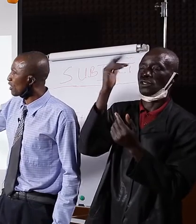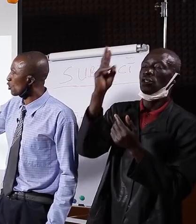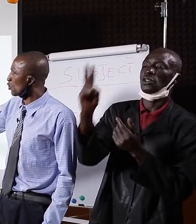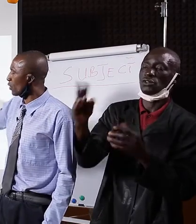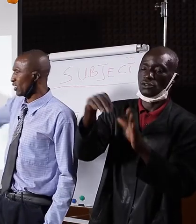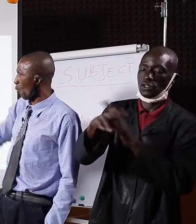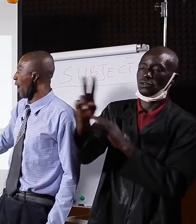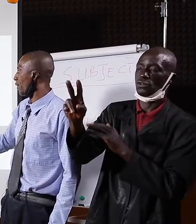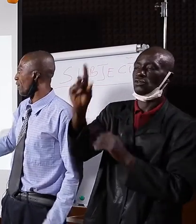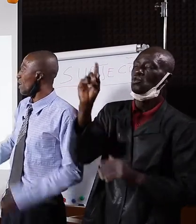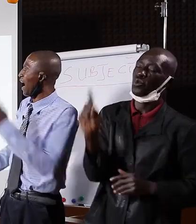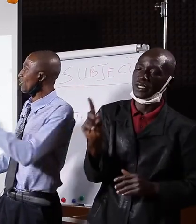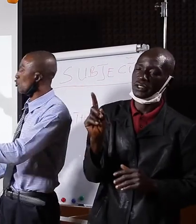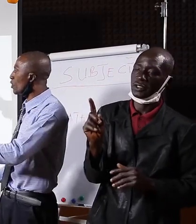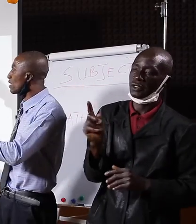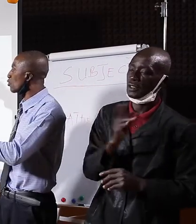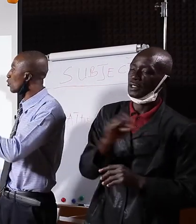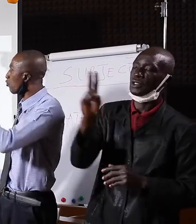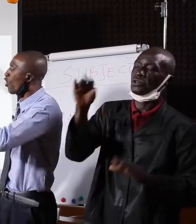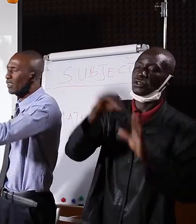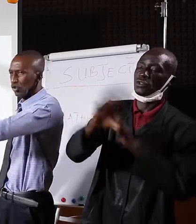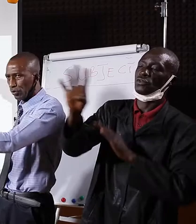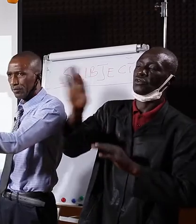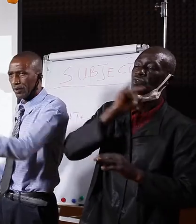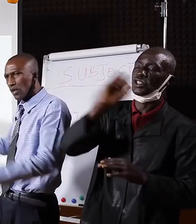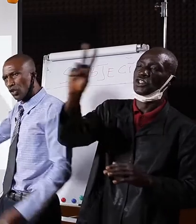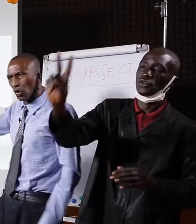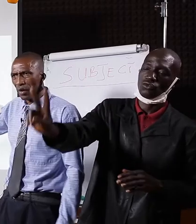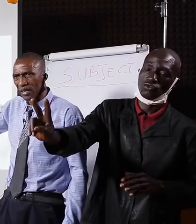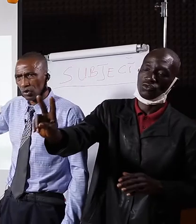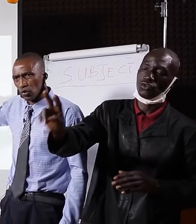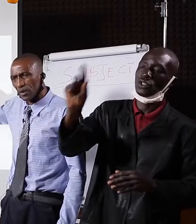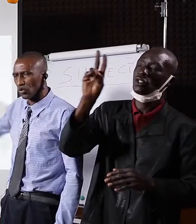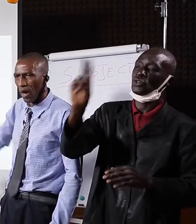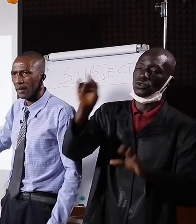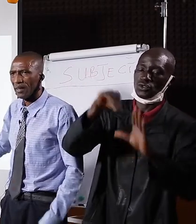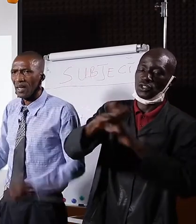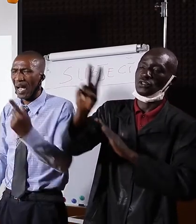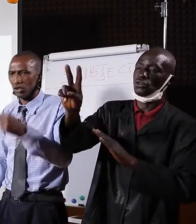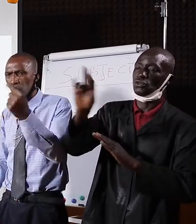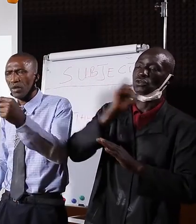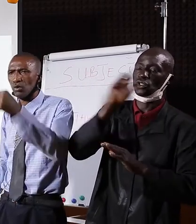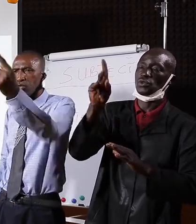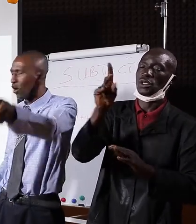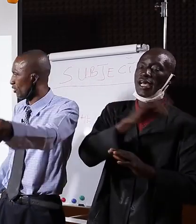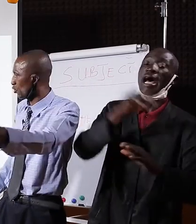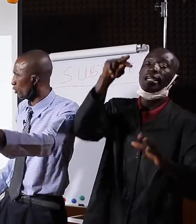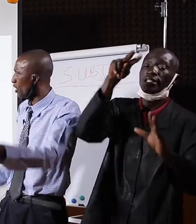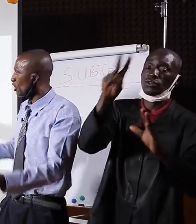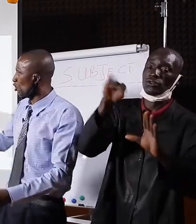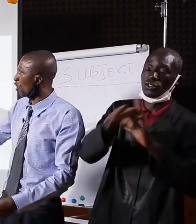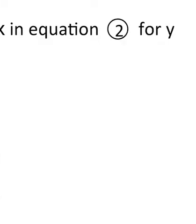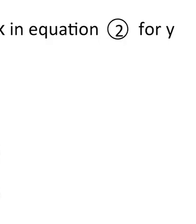2 into 2 is 1, and 2 into 4 is 2. 2 into 2 is 1, and 2 into 4 is